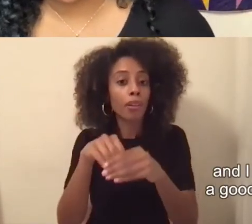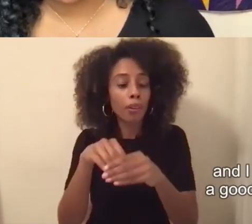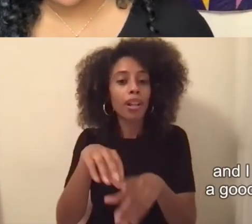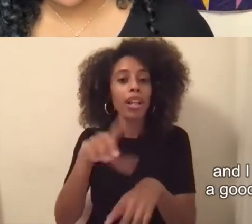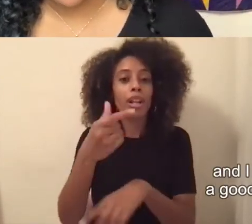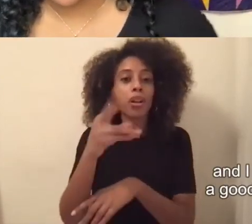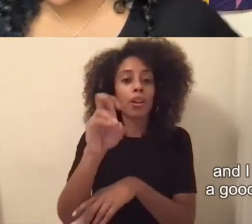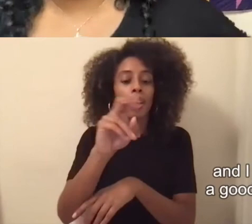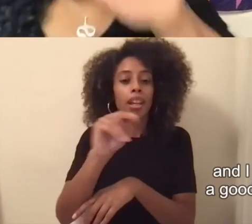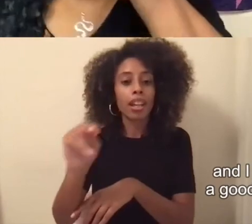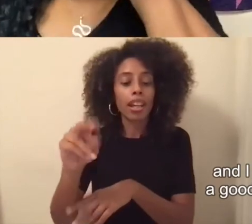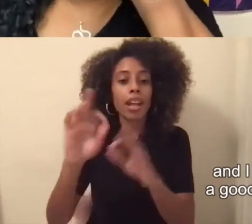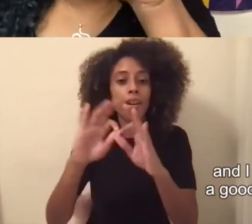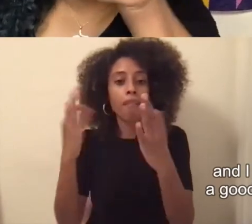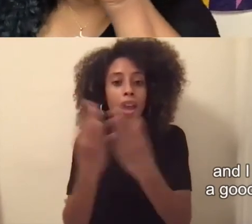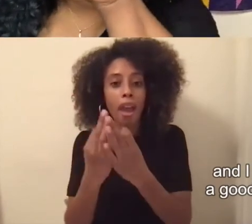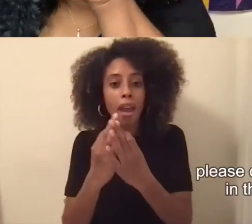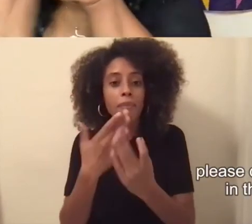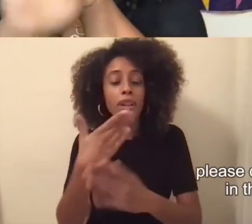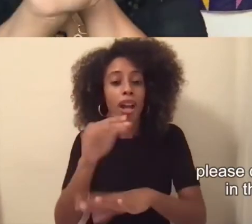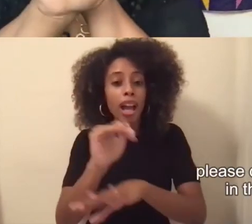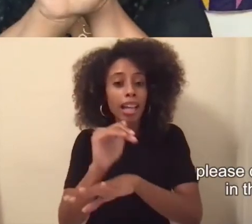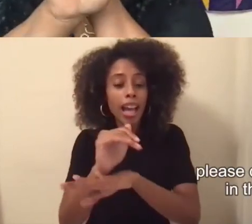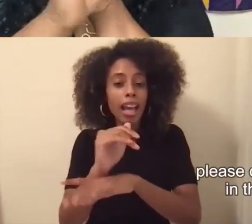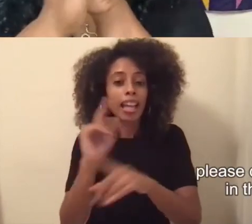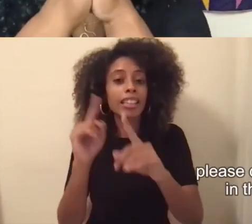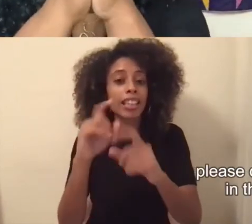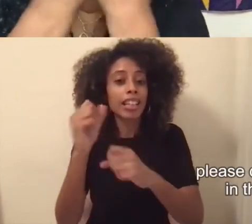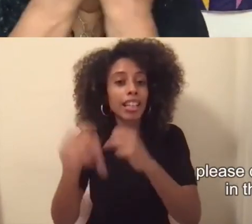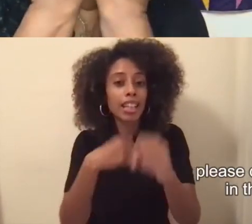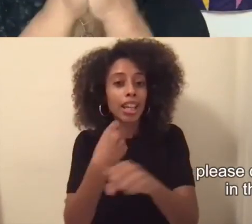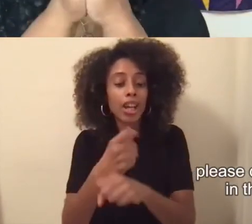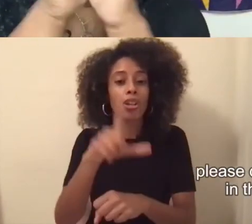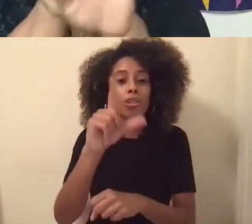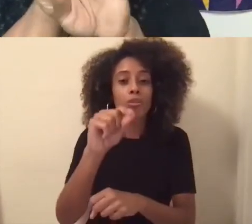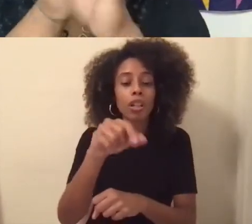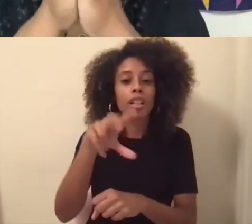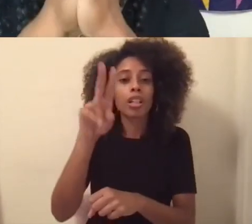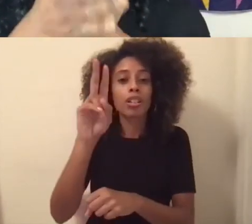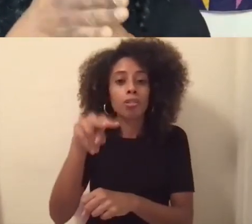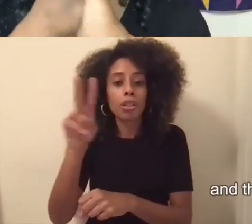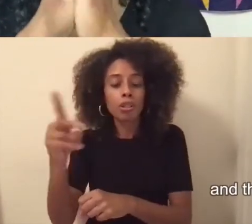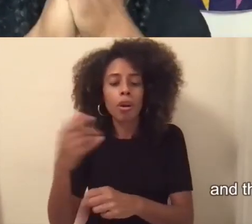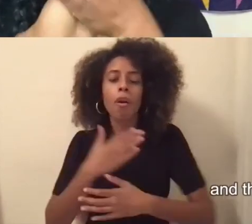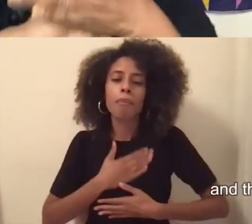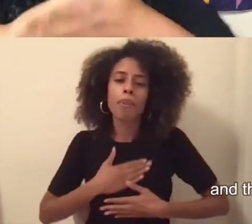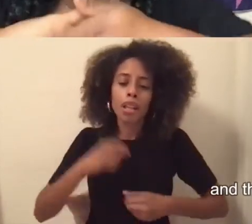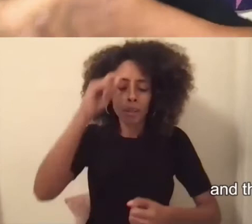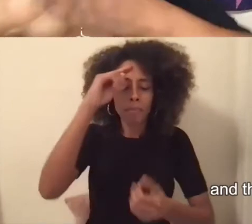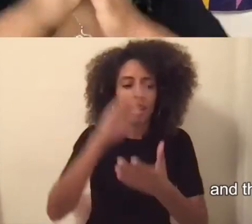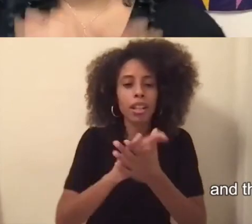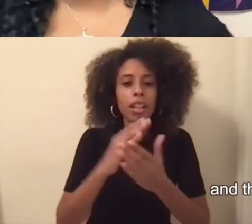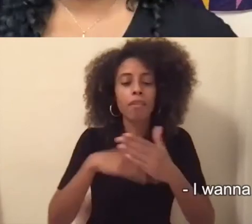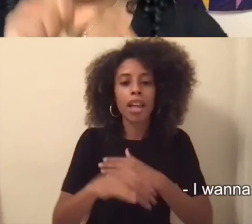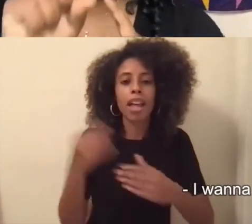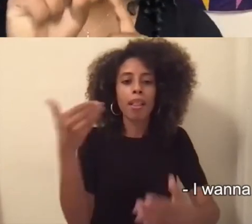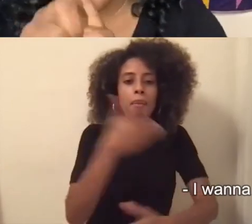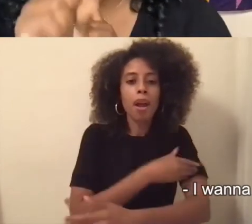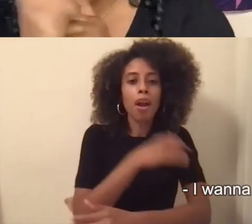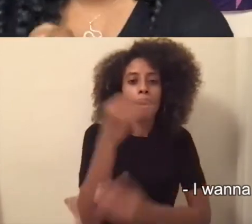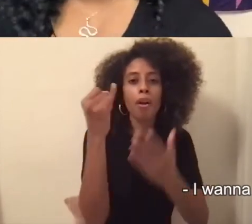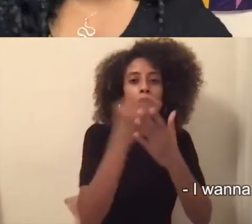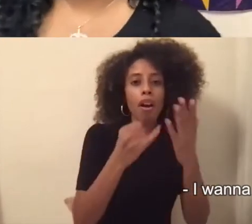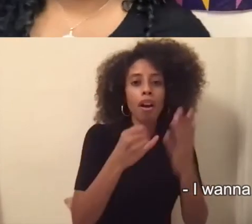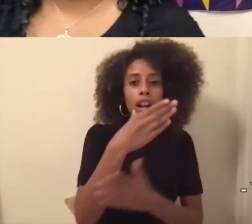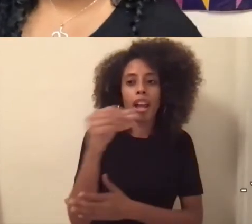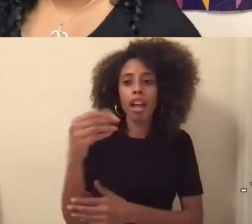good night until 2022. Please continue to believe in the power of art and the power of love. I want to say one